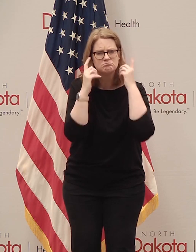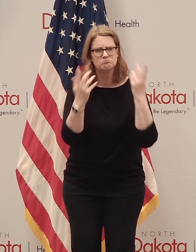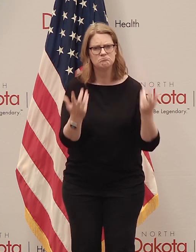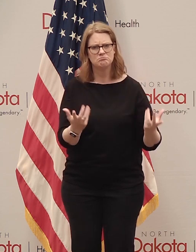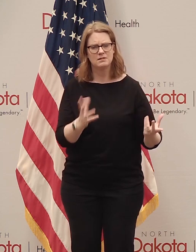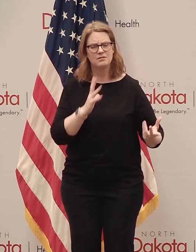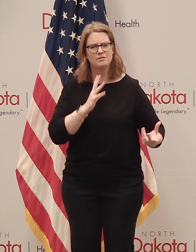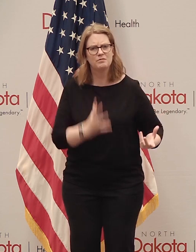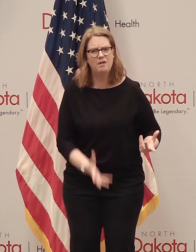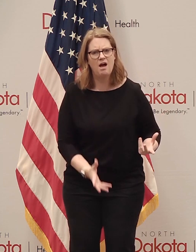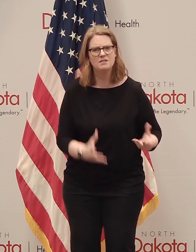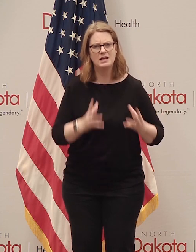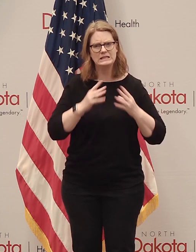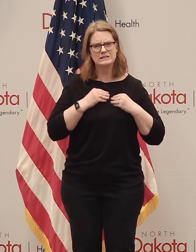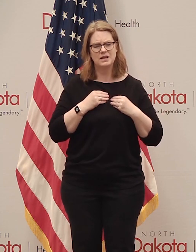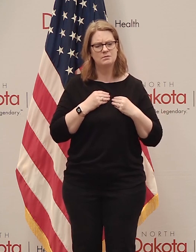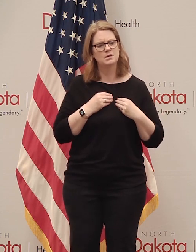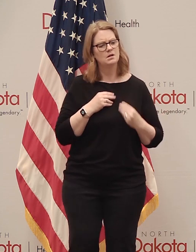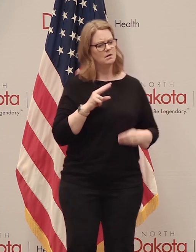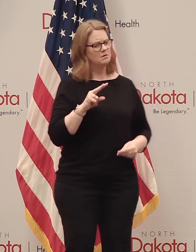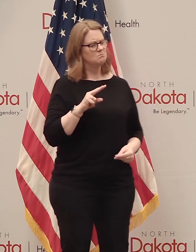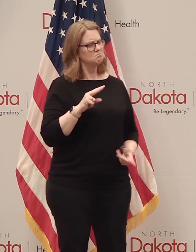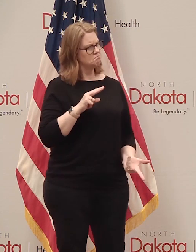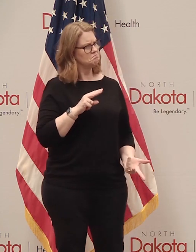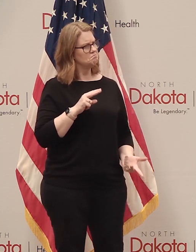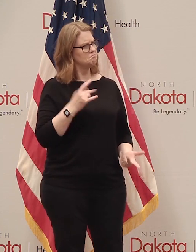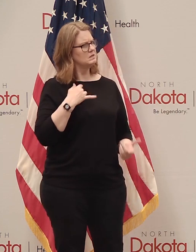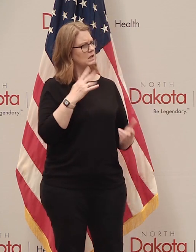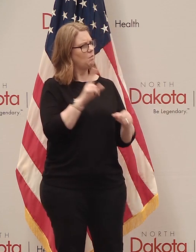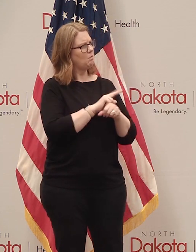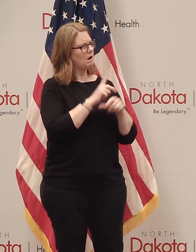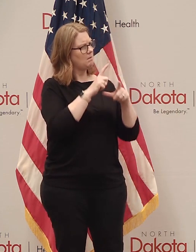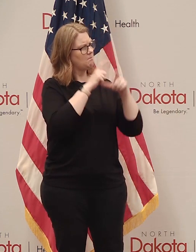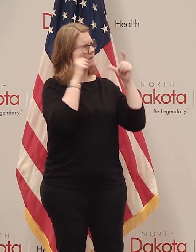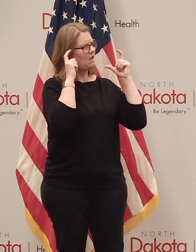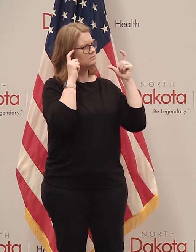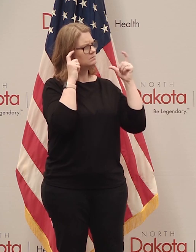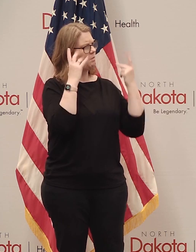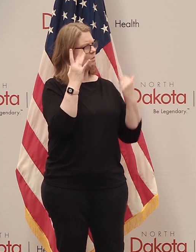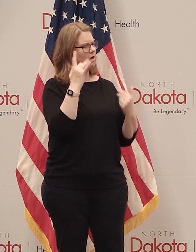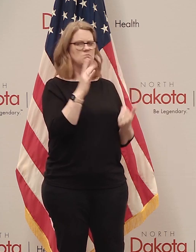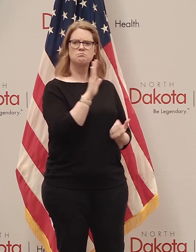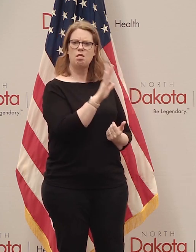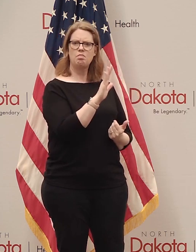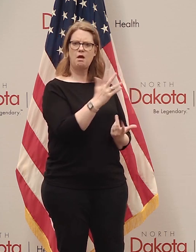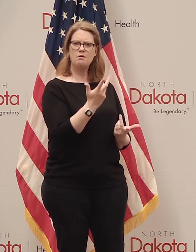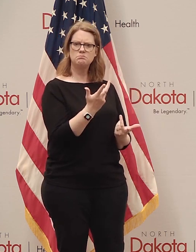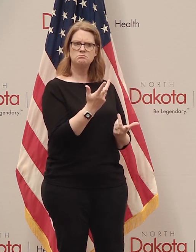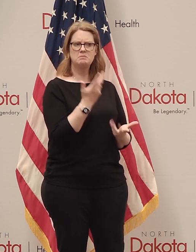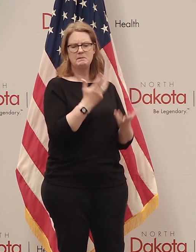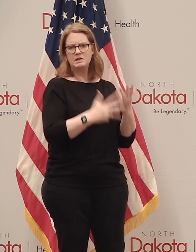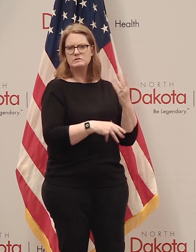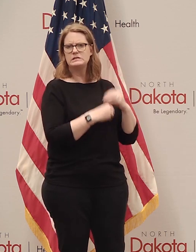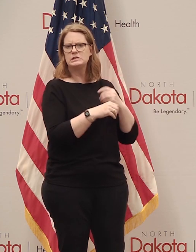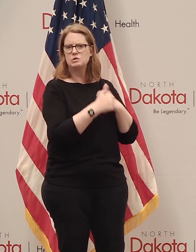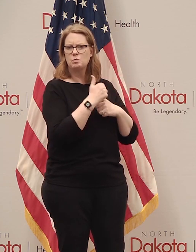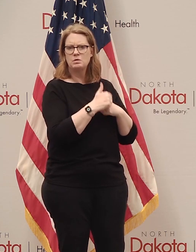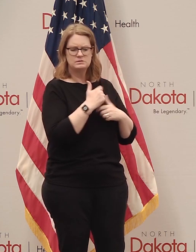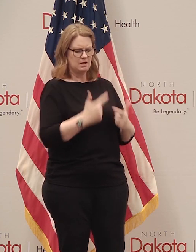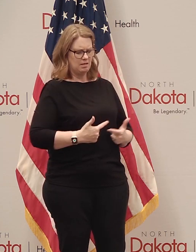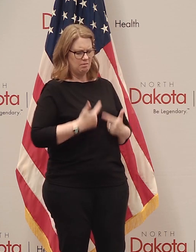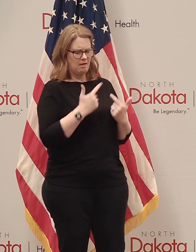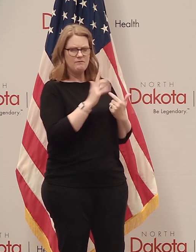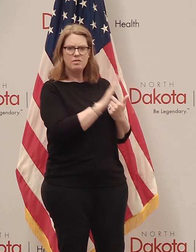shaming. You should look at them and say, that person's wearing a mask because for them, there's additional risk in their life. This is not